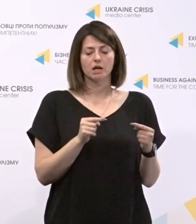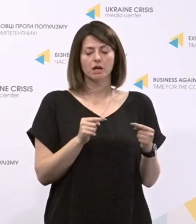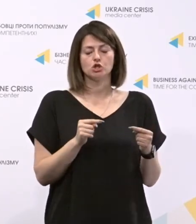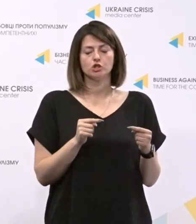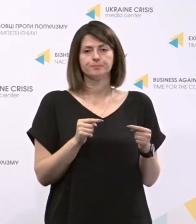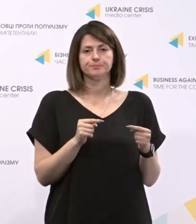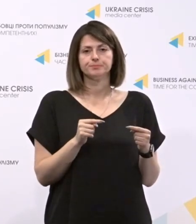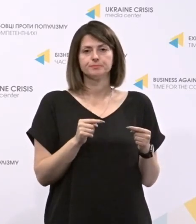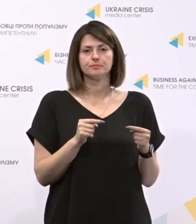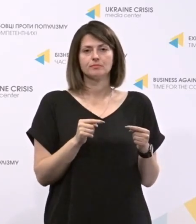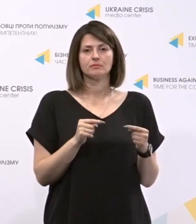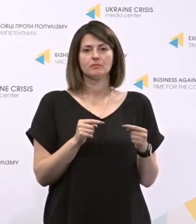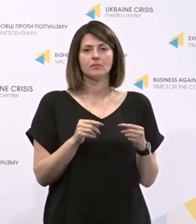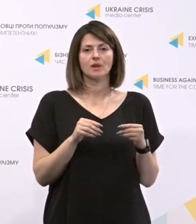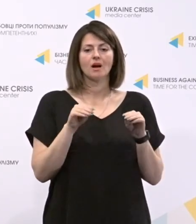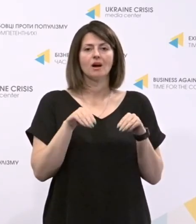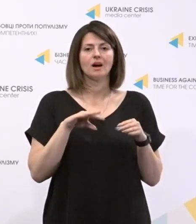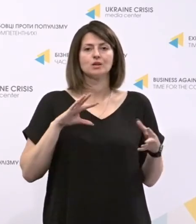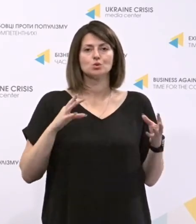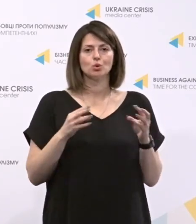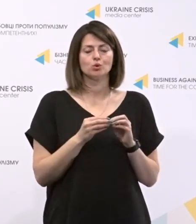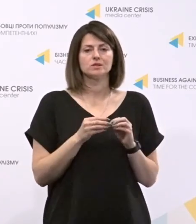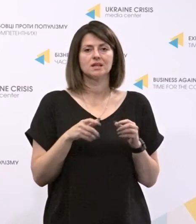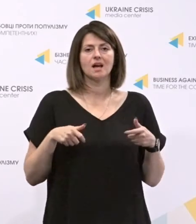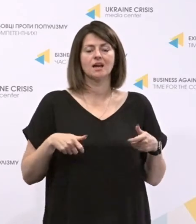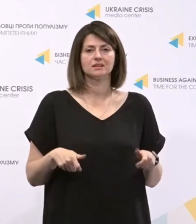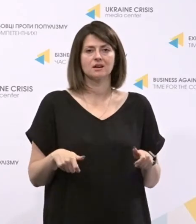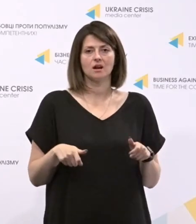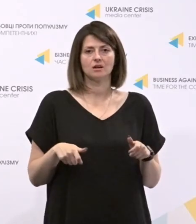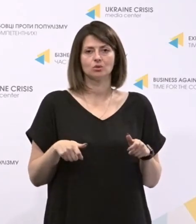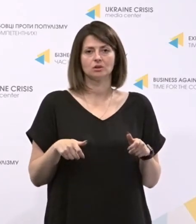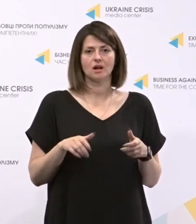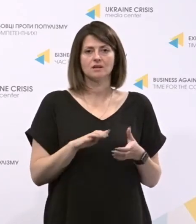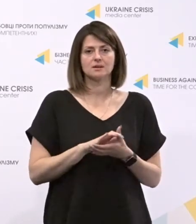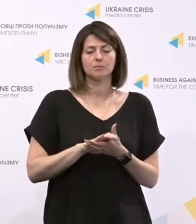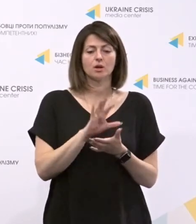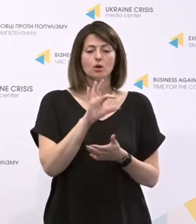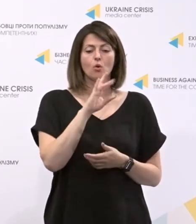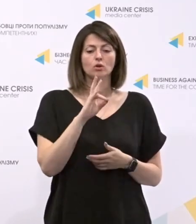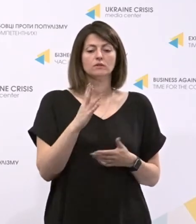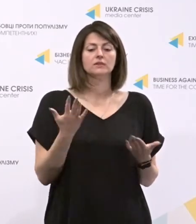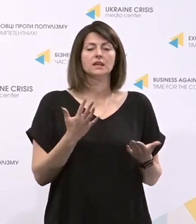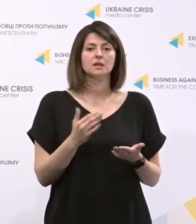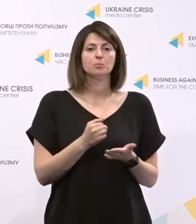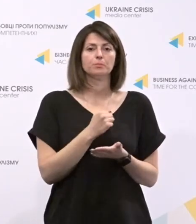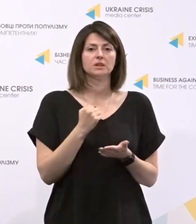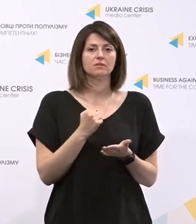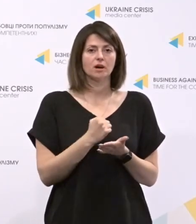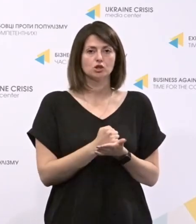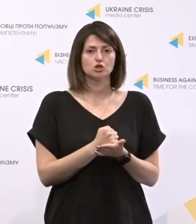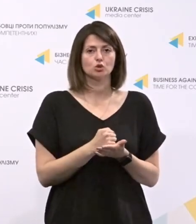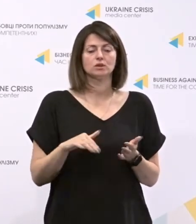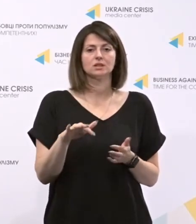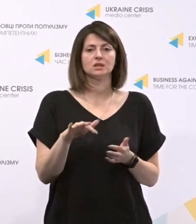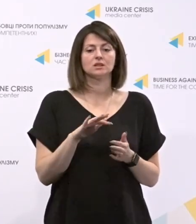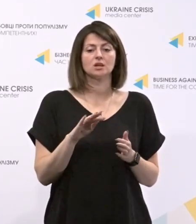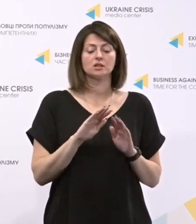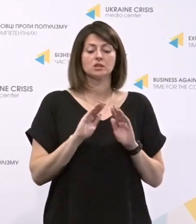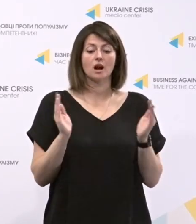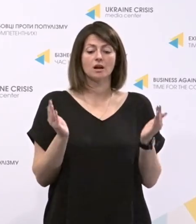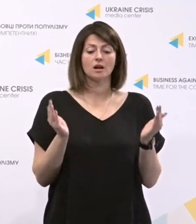in Crimea as temporary occupation by the Russian Federation.